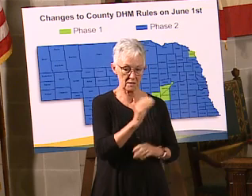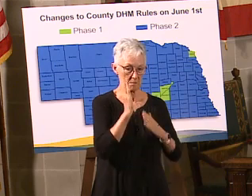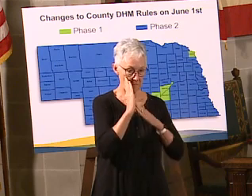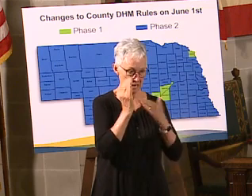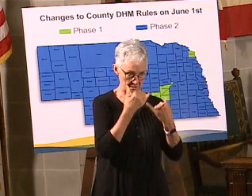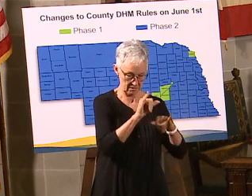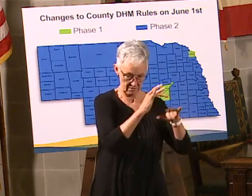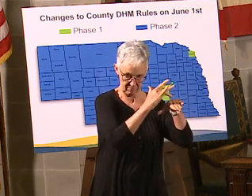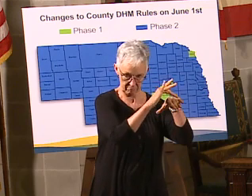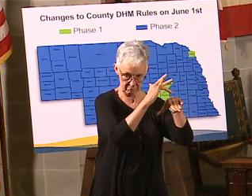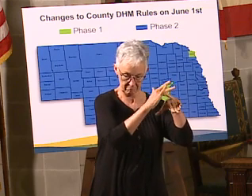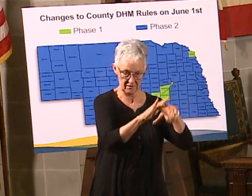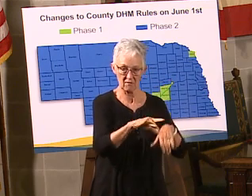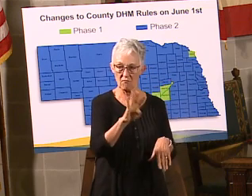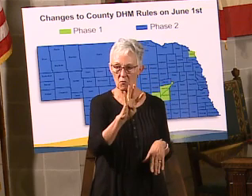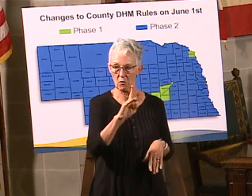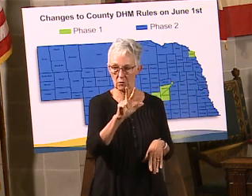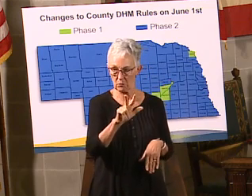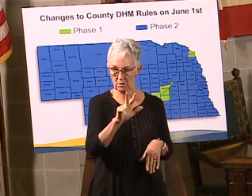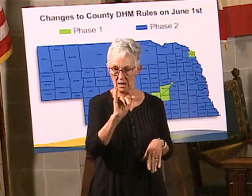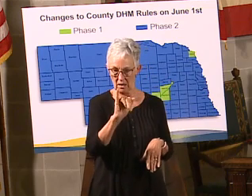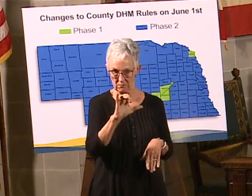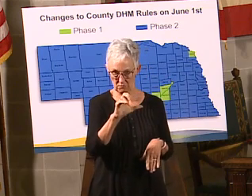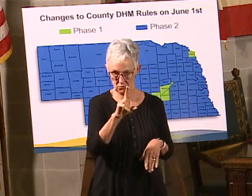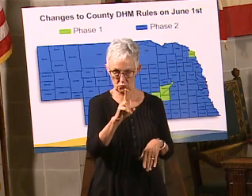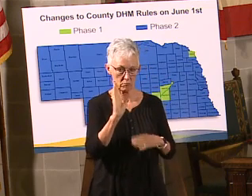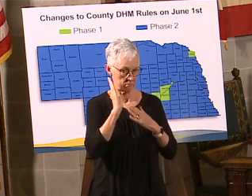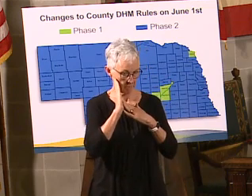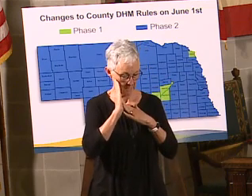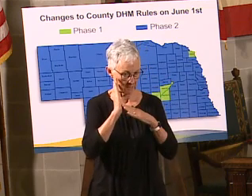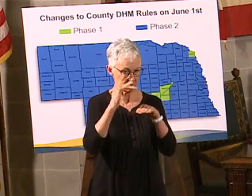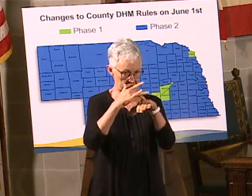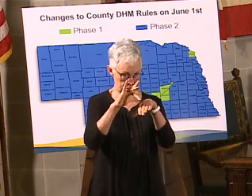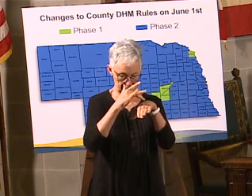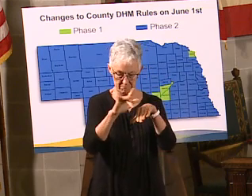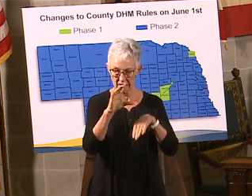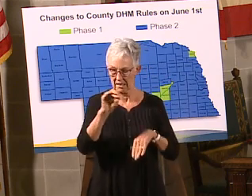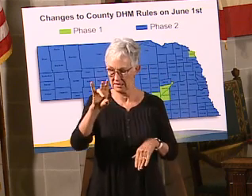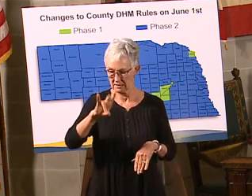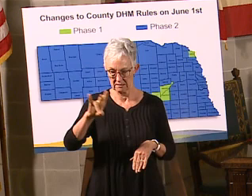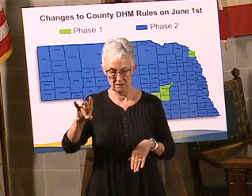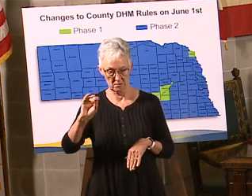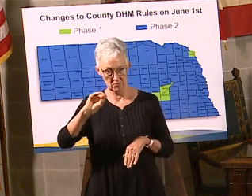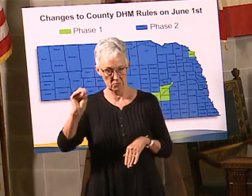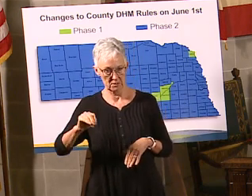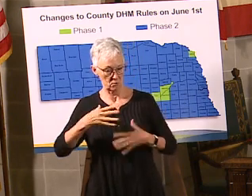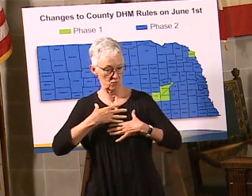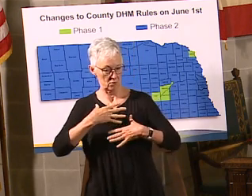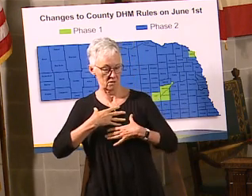state, 43% of ICU beds, and 77% of ventilators are available across the state.